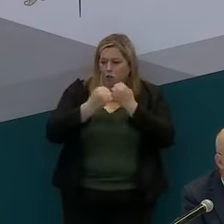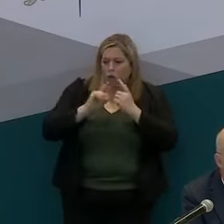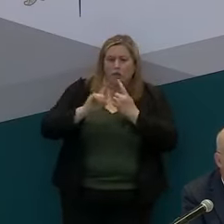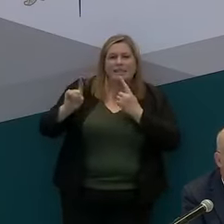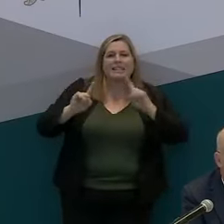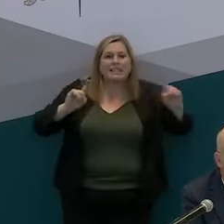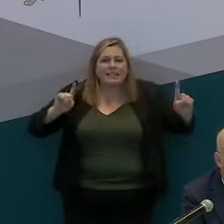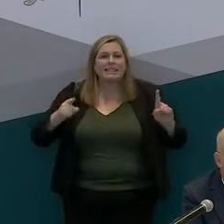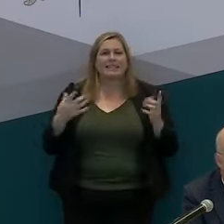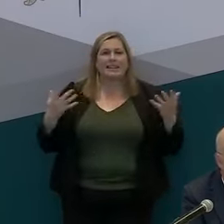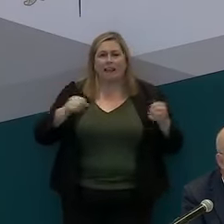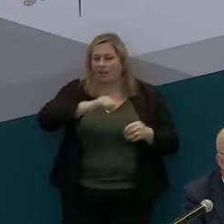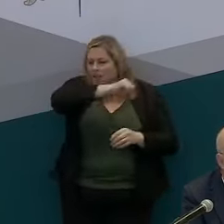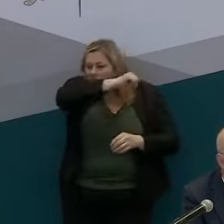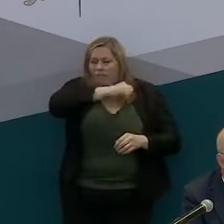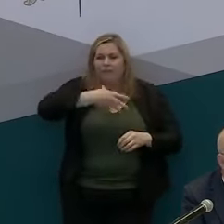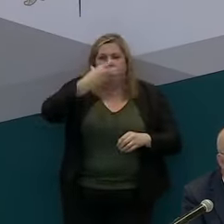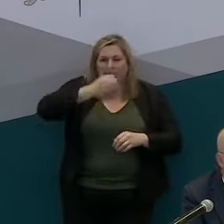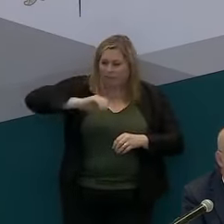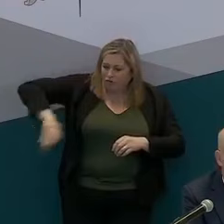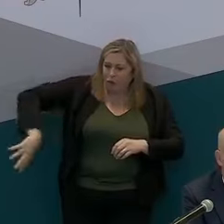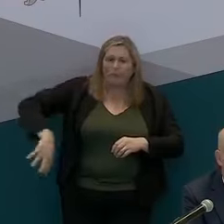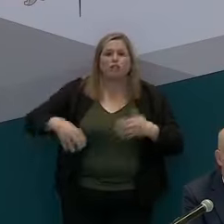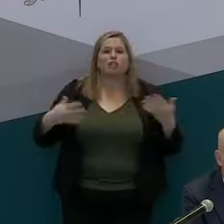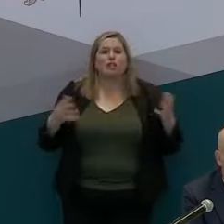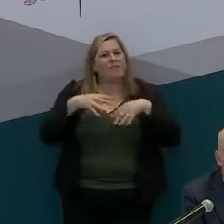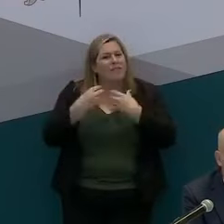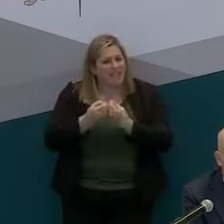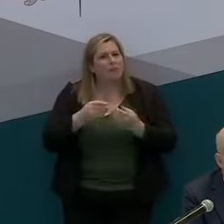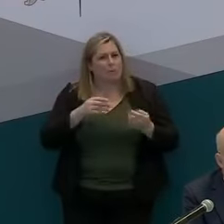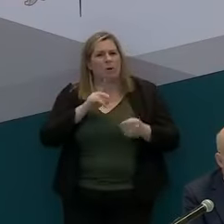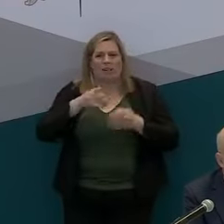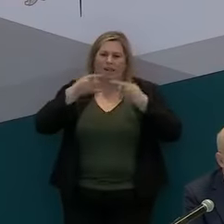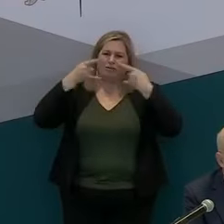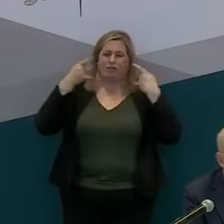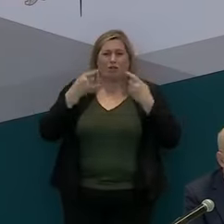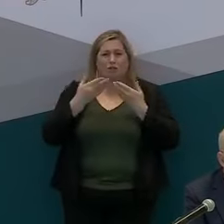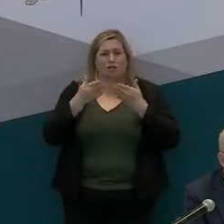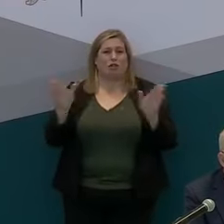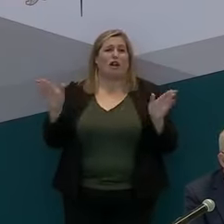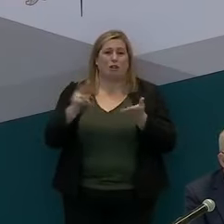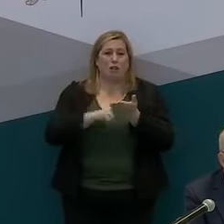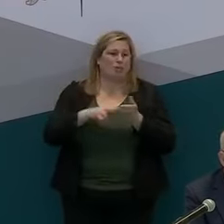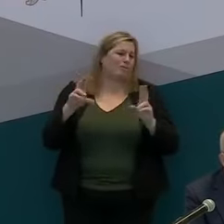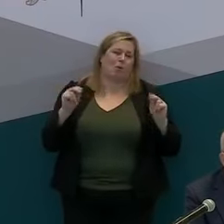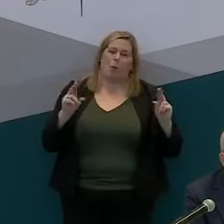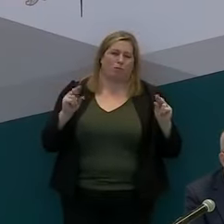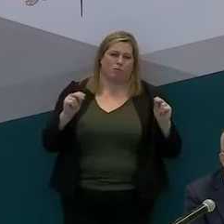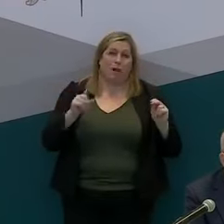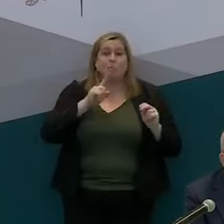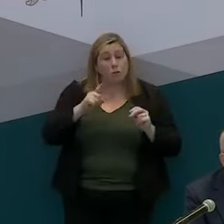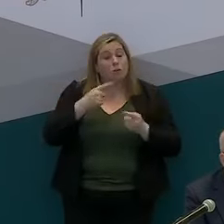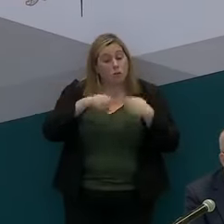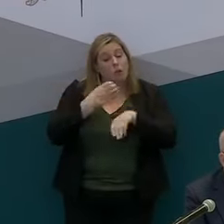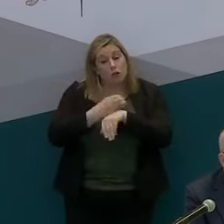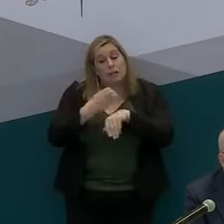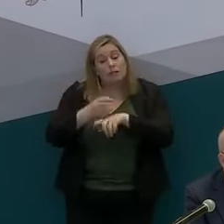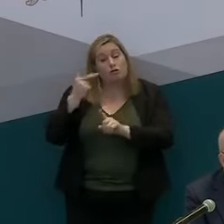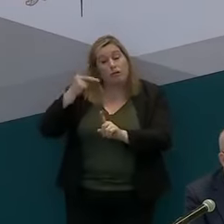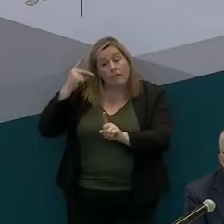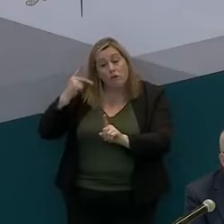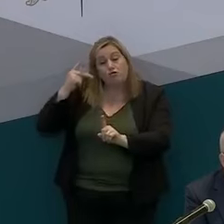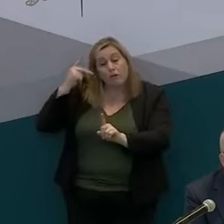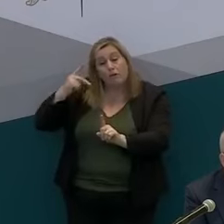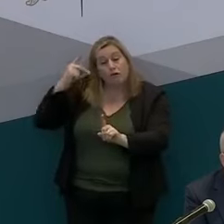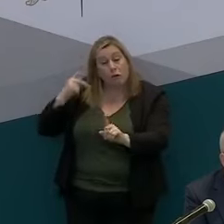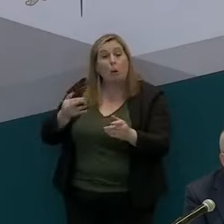recommend general use across whole populations. But we're keeping all this under review. All this evidence and advice is